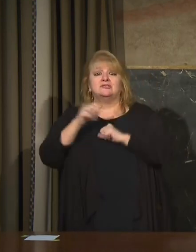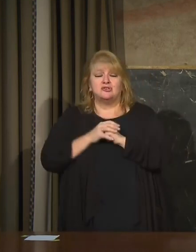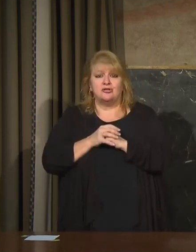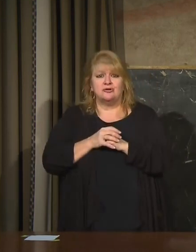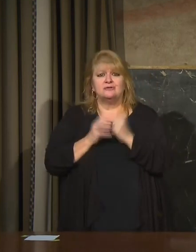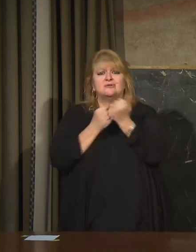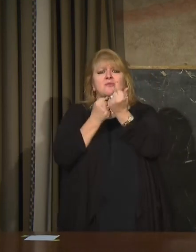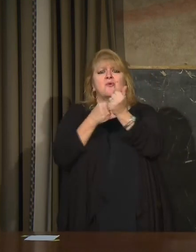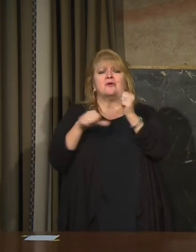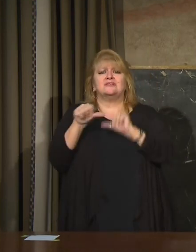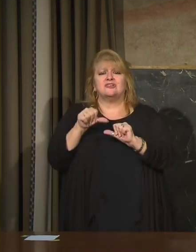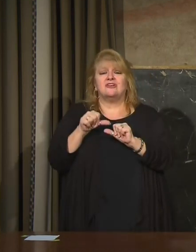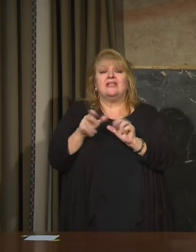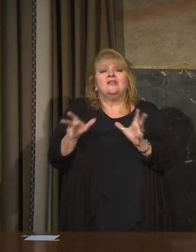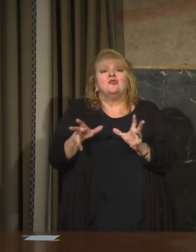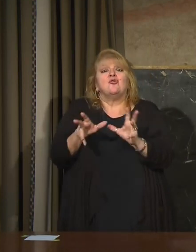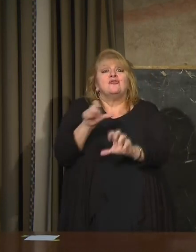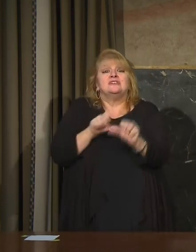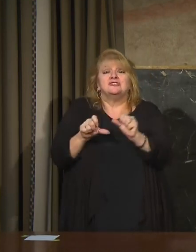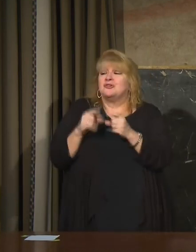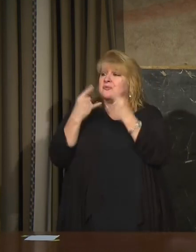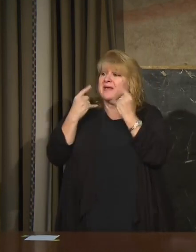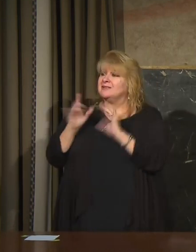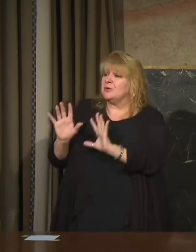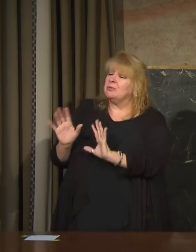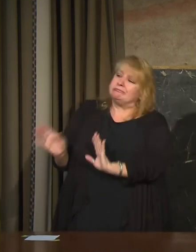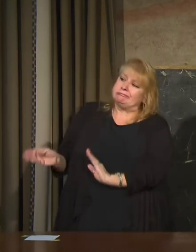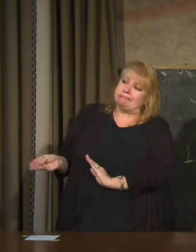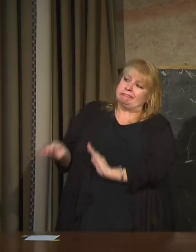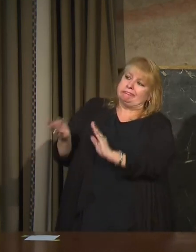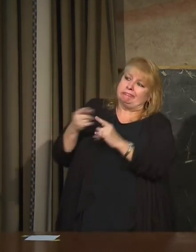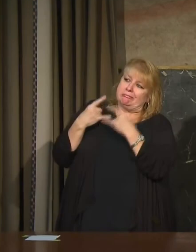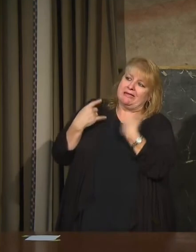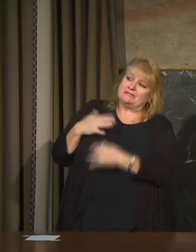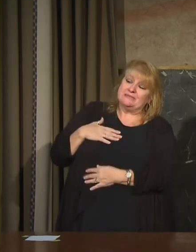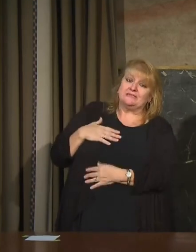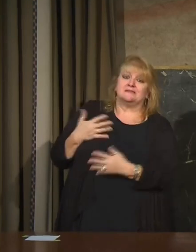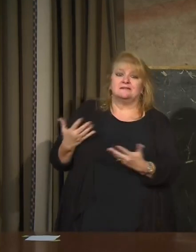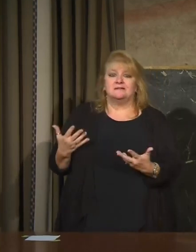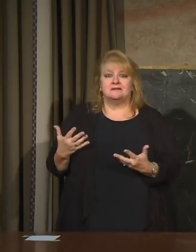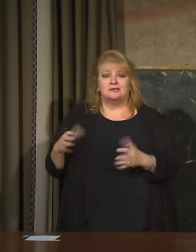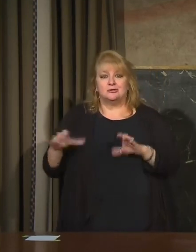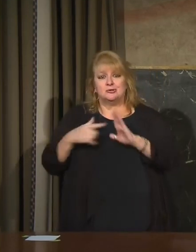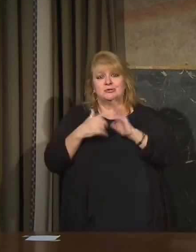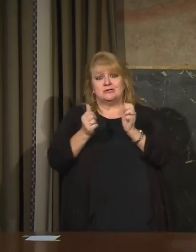And let's get through this together with God's help. Thank you all.